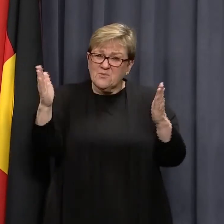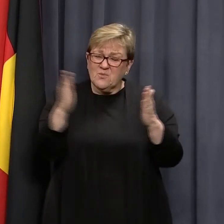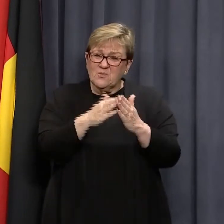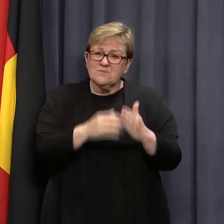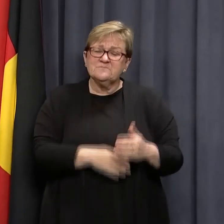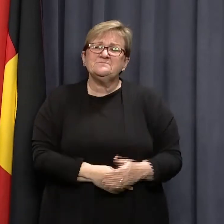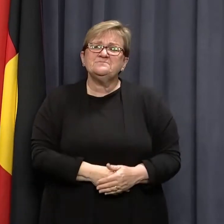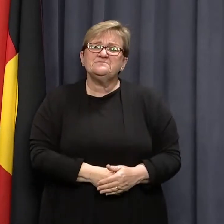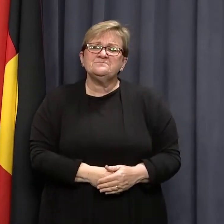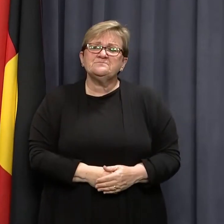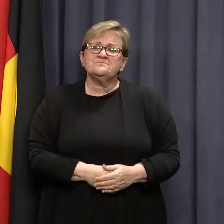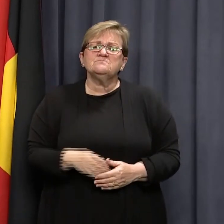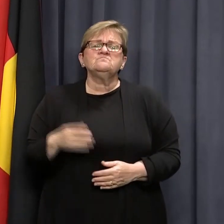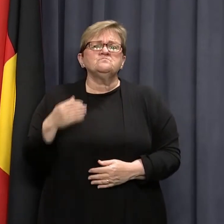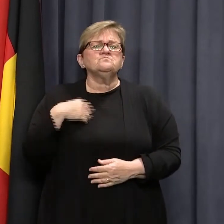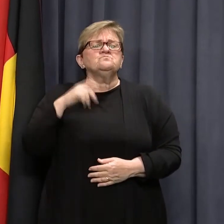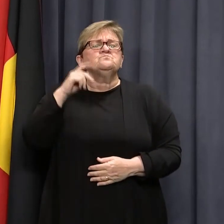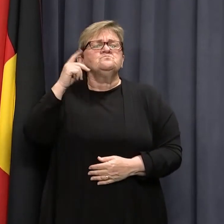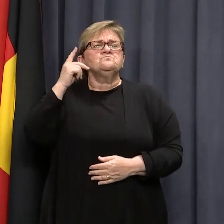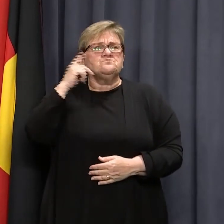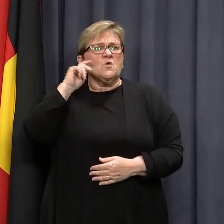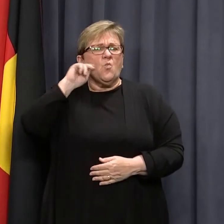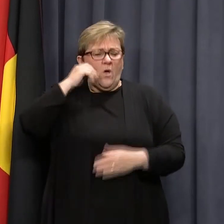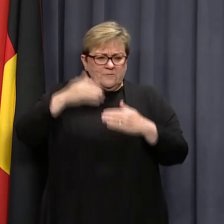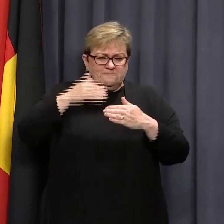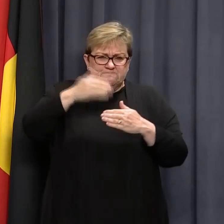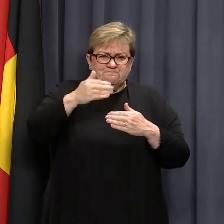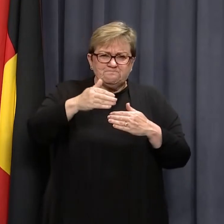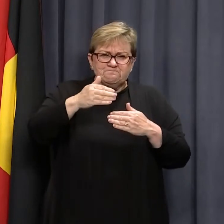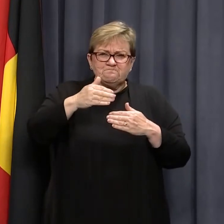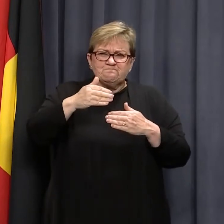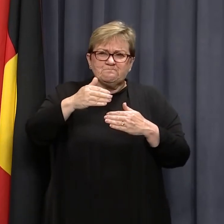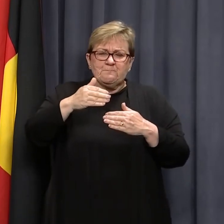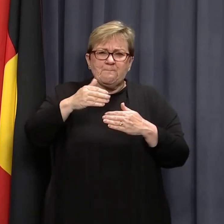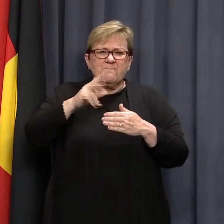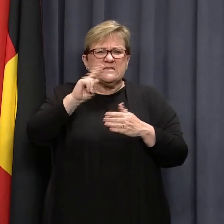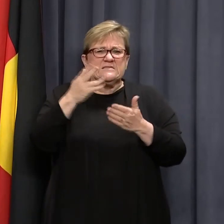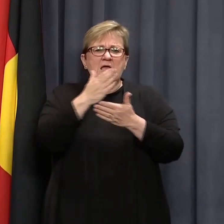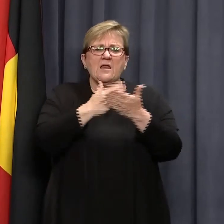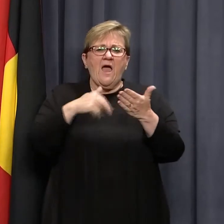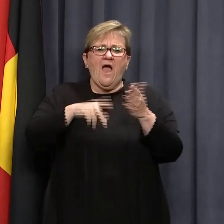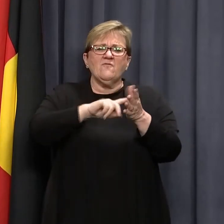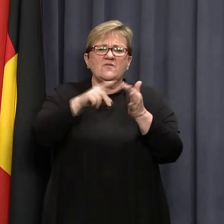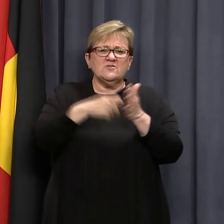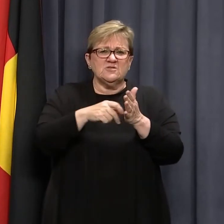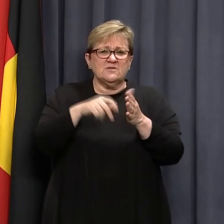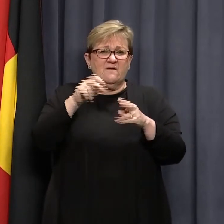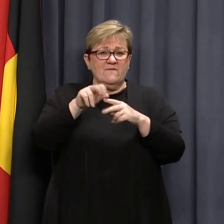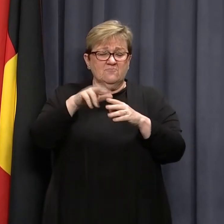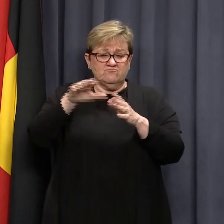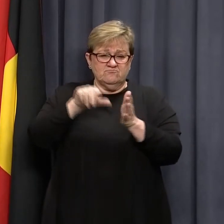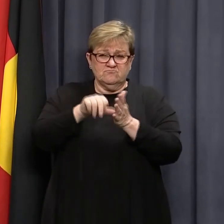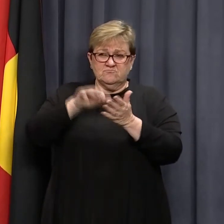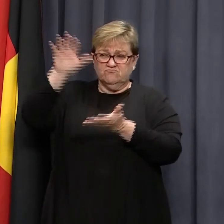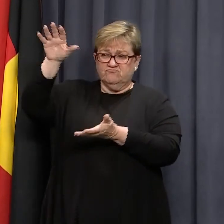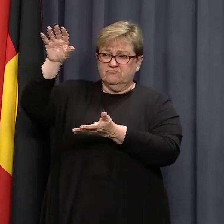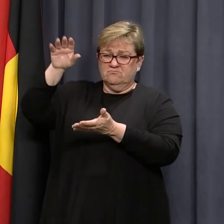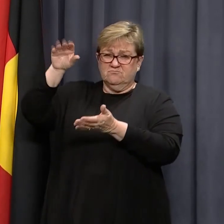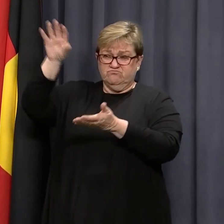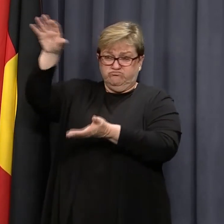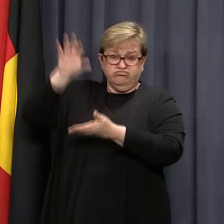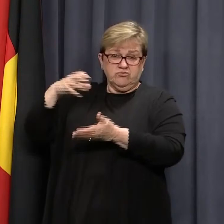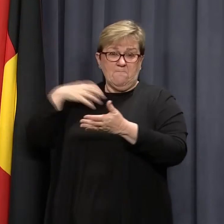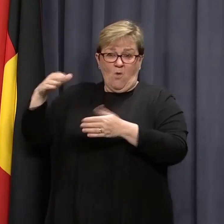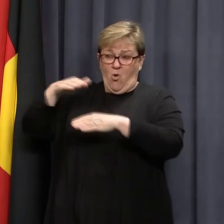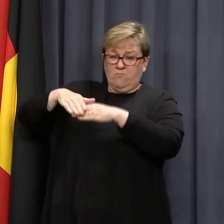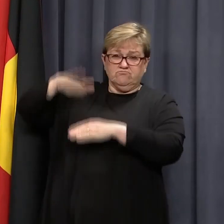are anticipating, increased supply over the second, half of the year. However, I will make the point